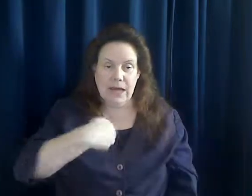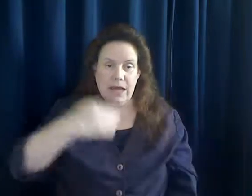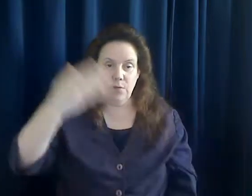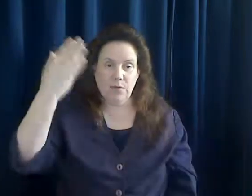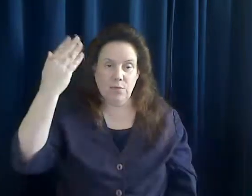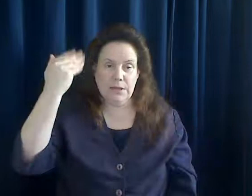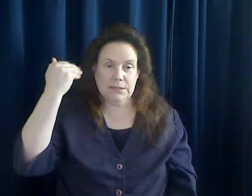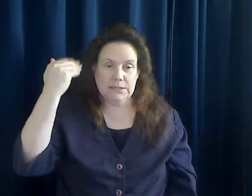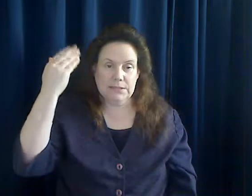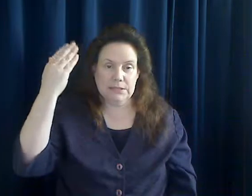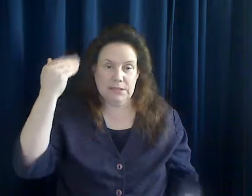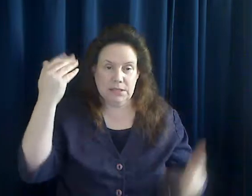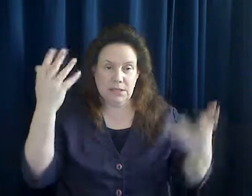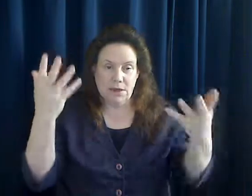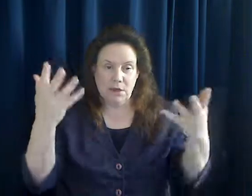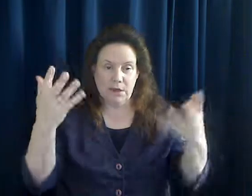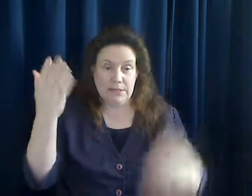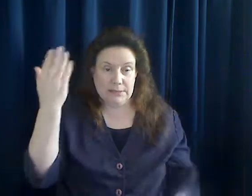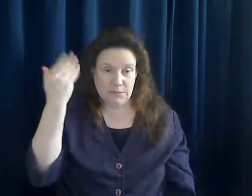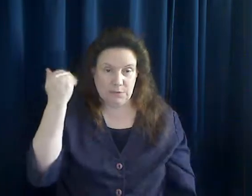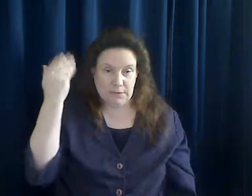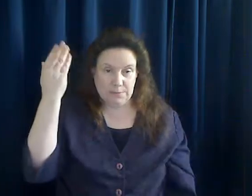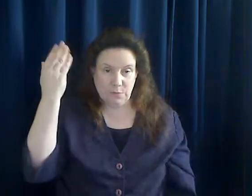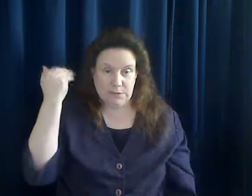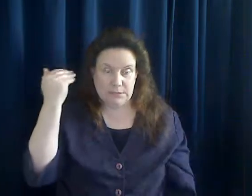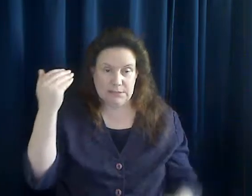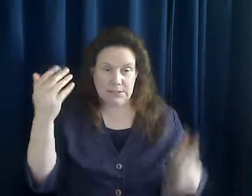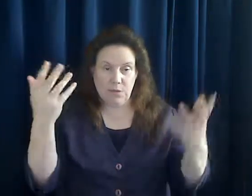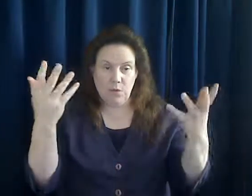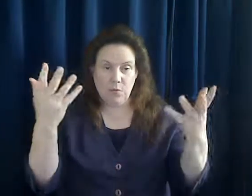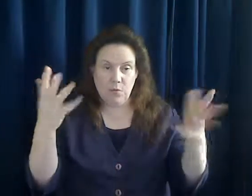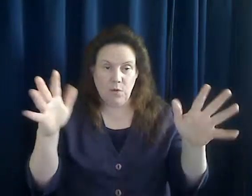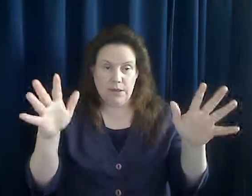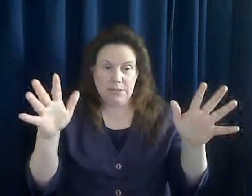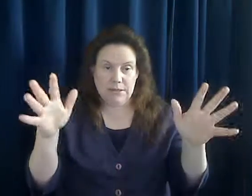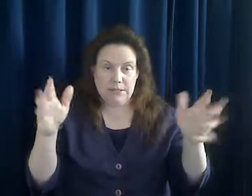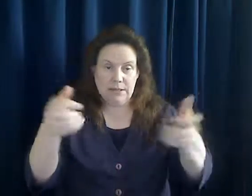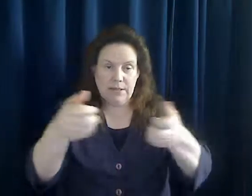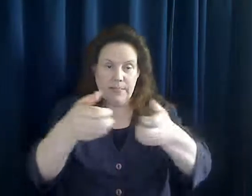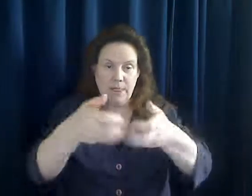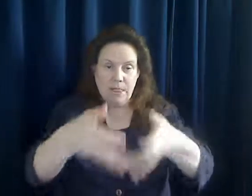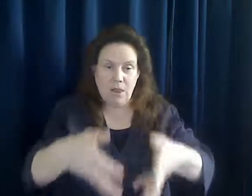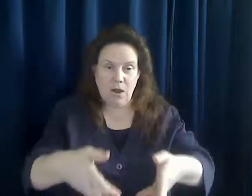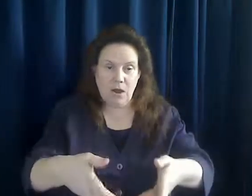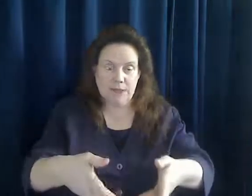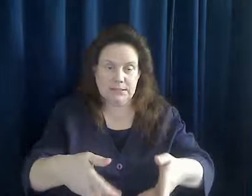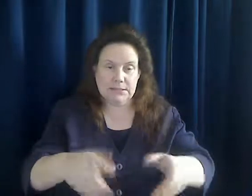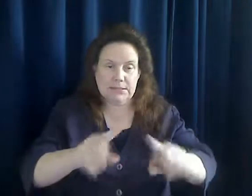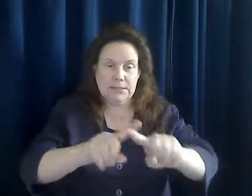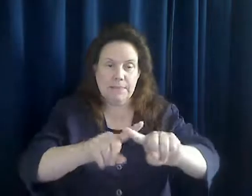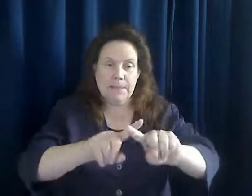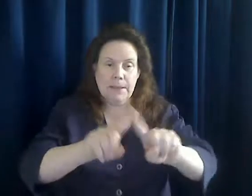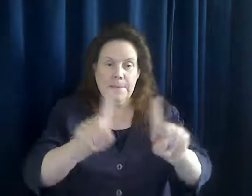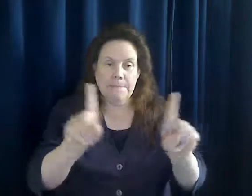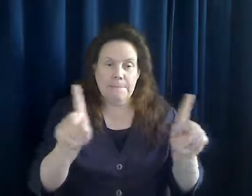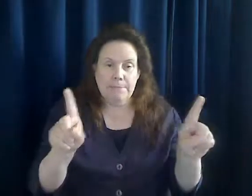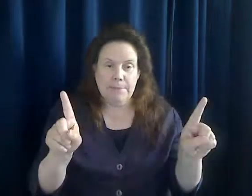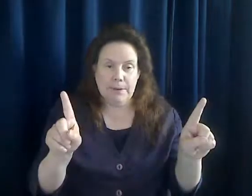I once, and that's 2 times, once was lost,